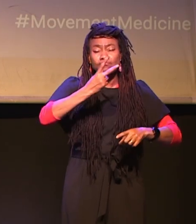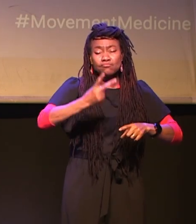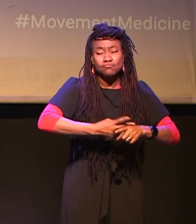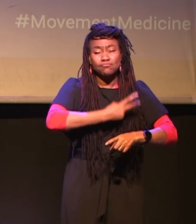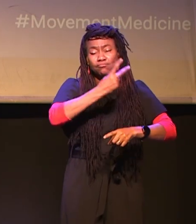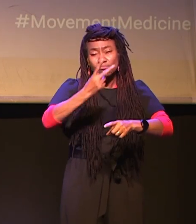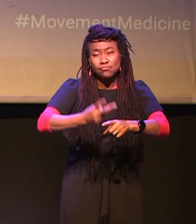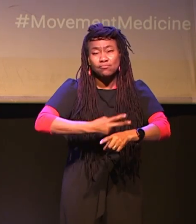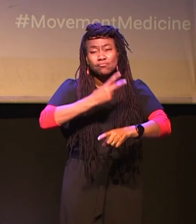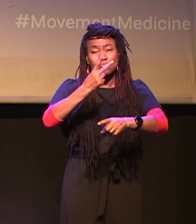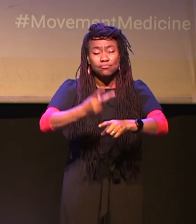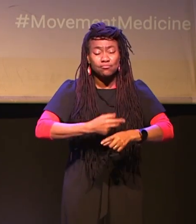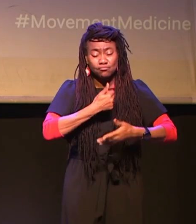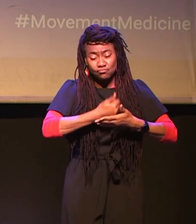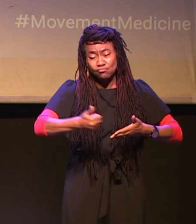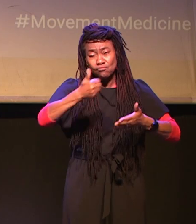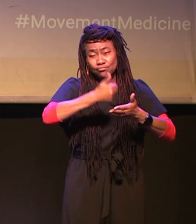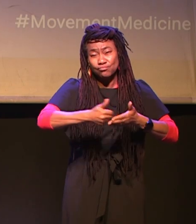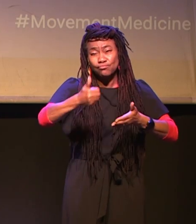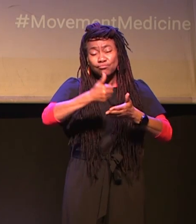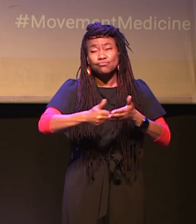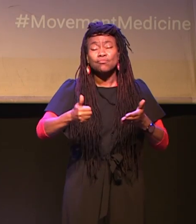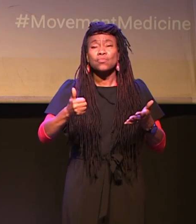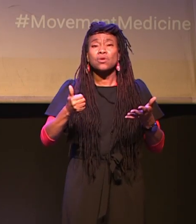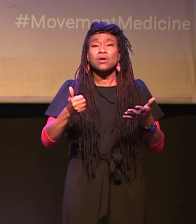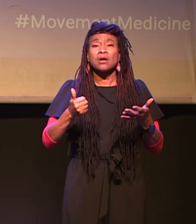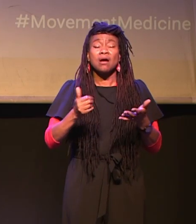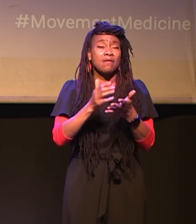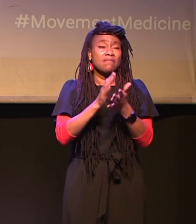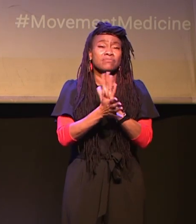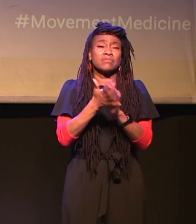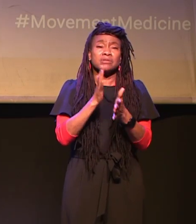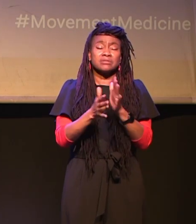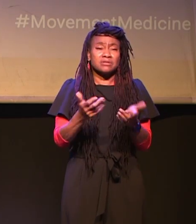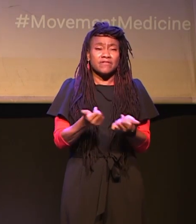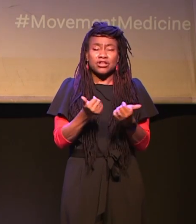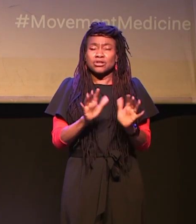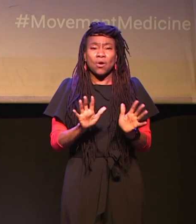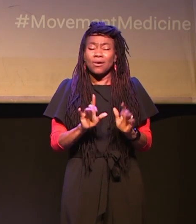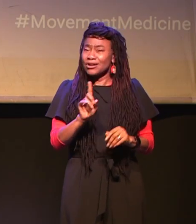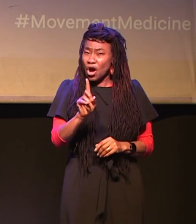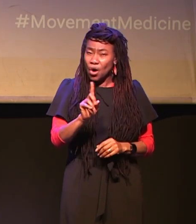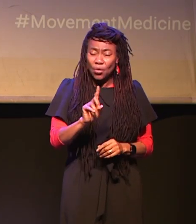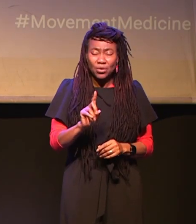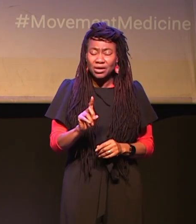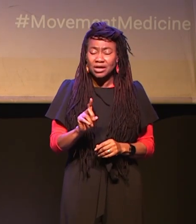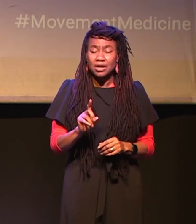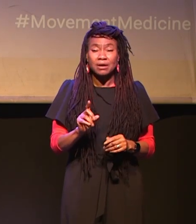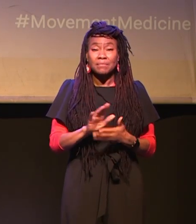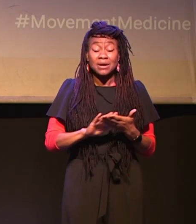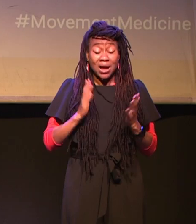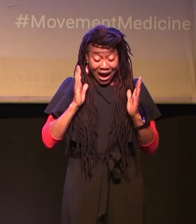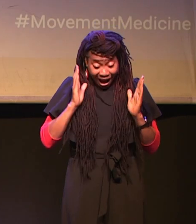Not that it's going to be done. You know what I'm saying? That's why I really take it serious. I'm like, I think we have to do this